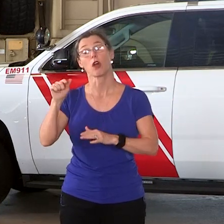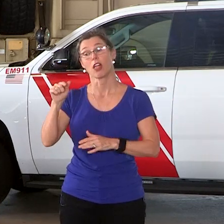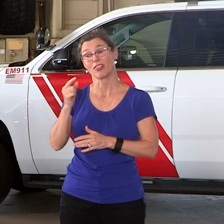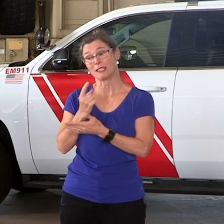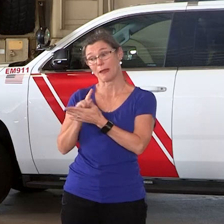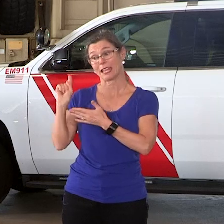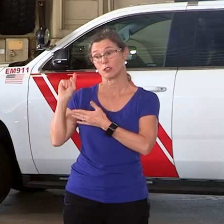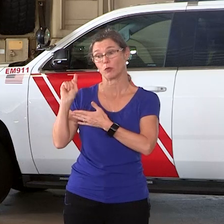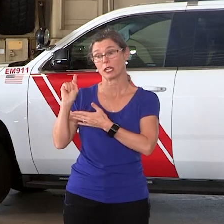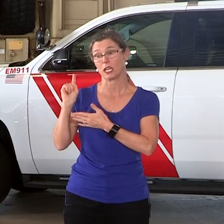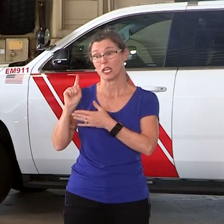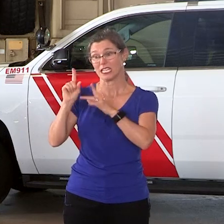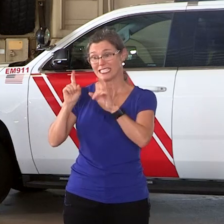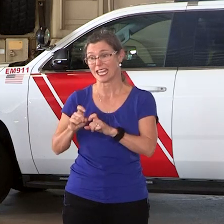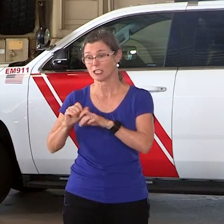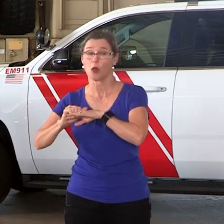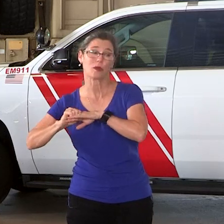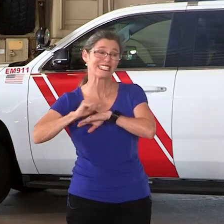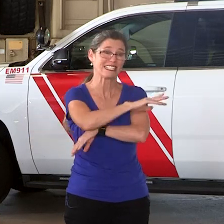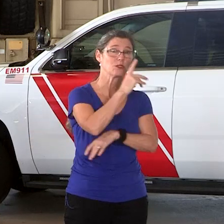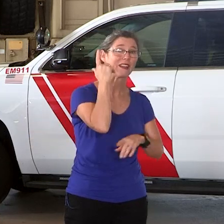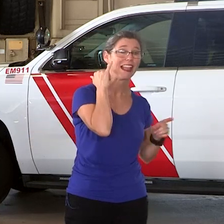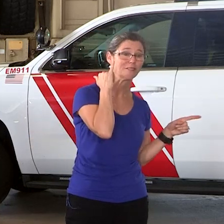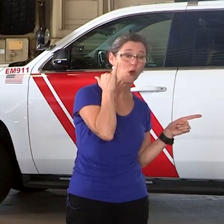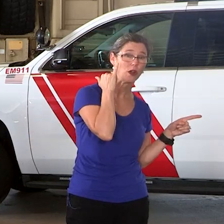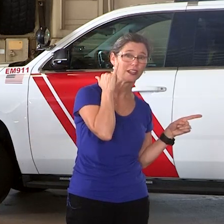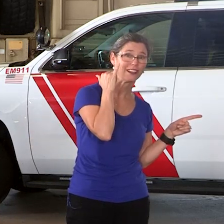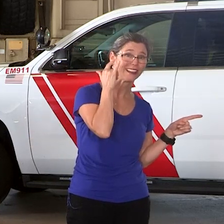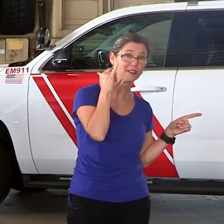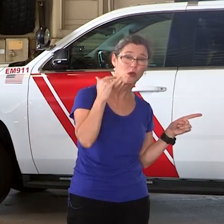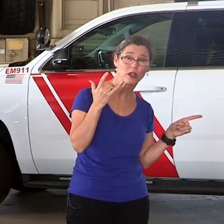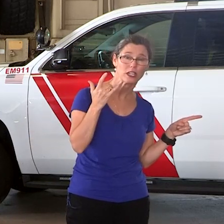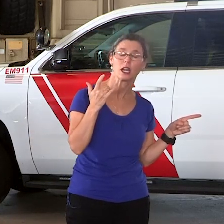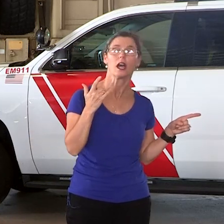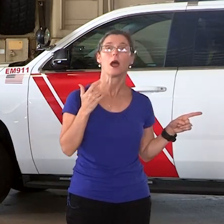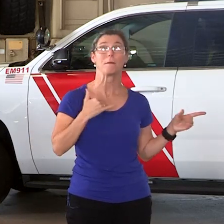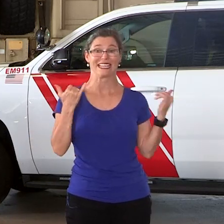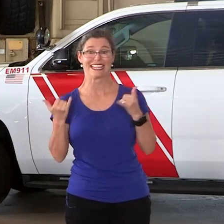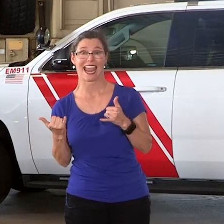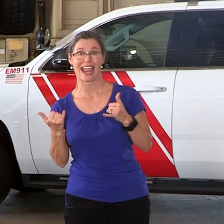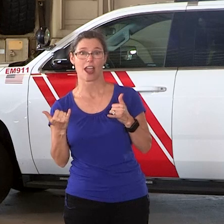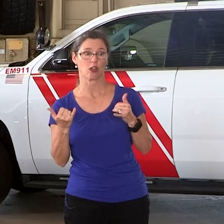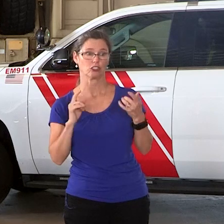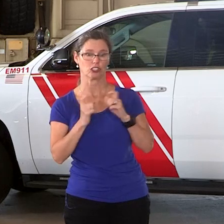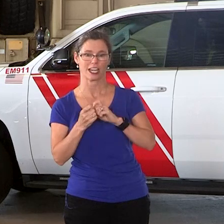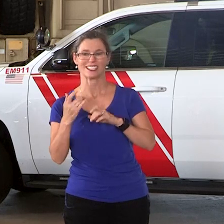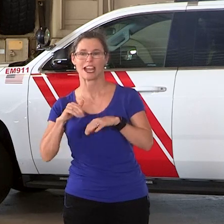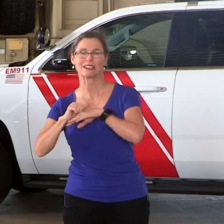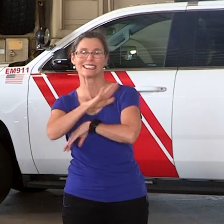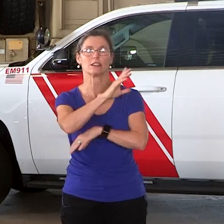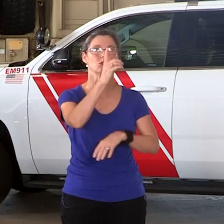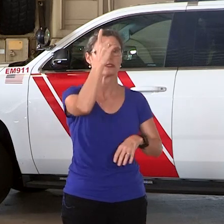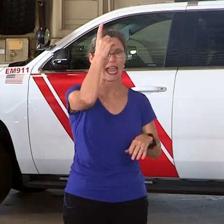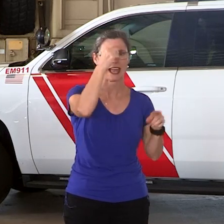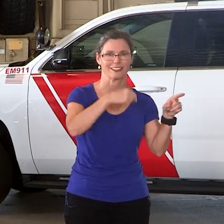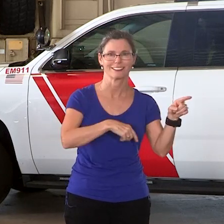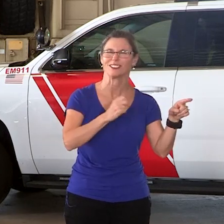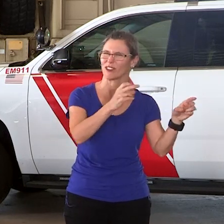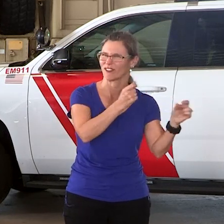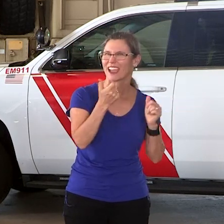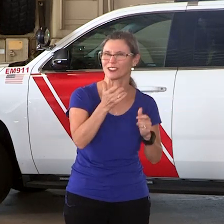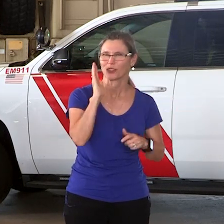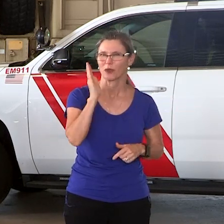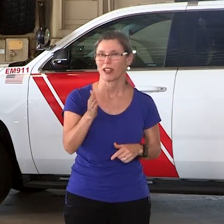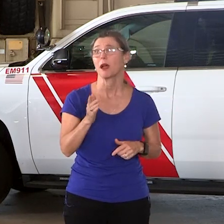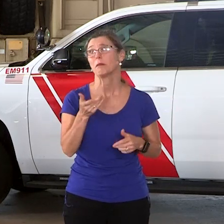week. Now, our specimens are going to Dallas, and that's about 3 days for that turnaround time. But at some point, they're going to